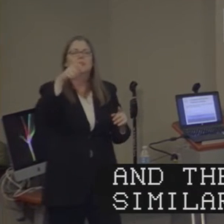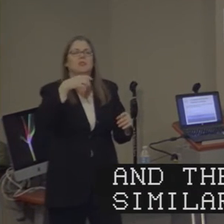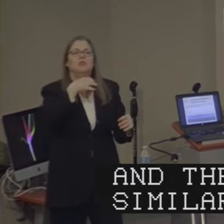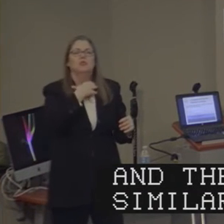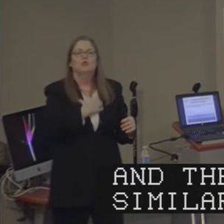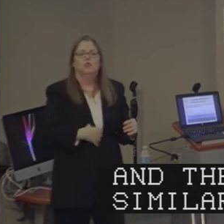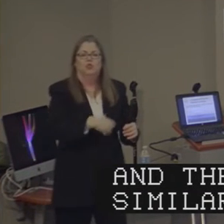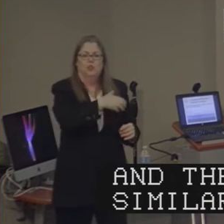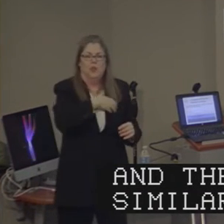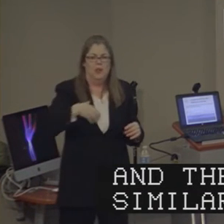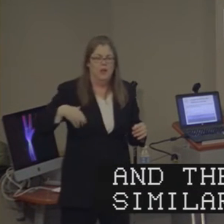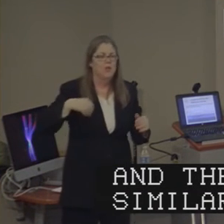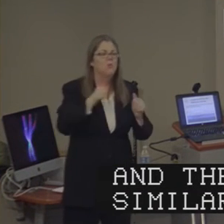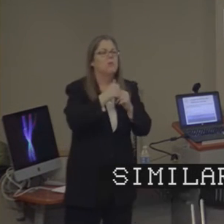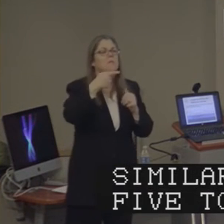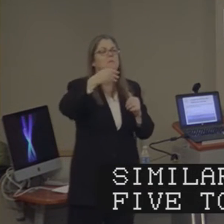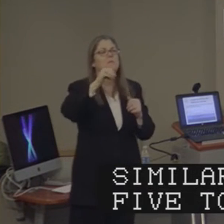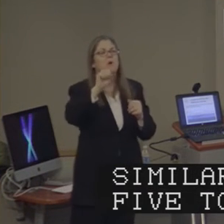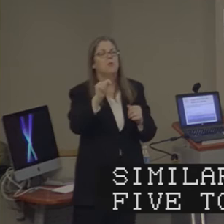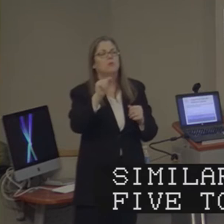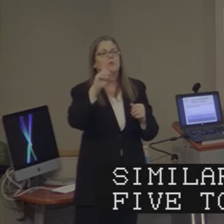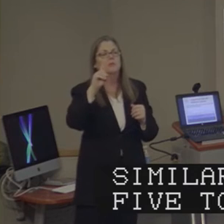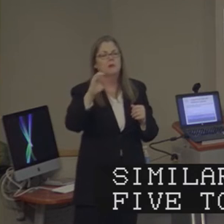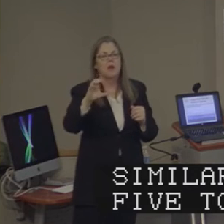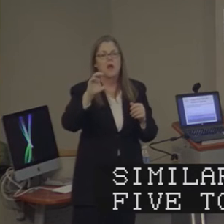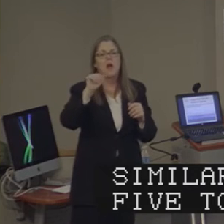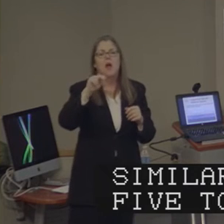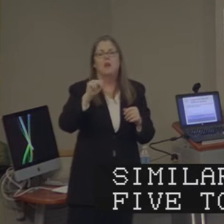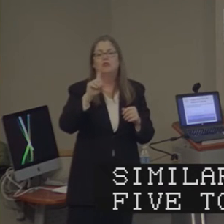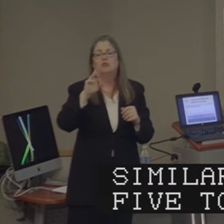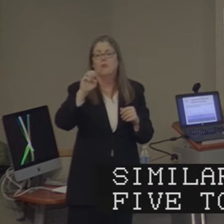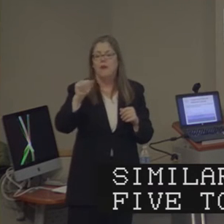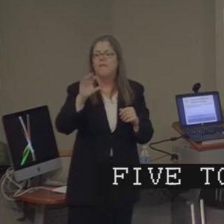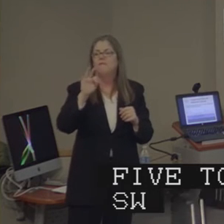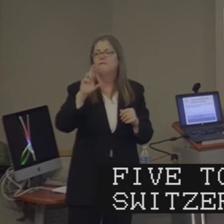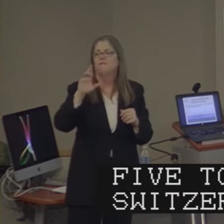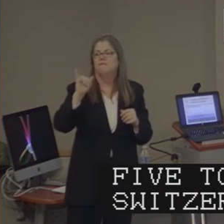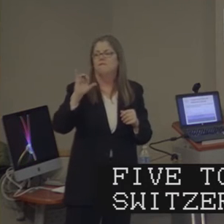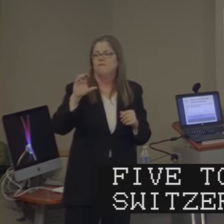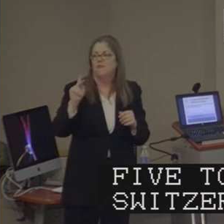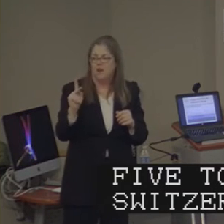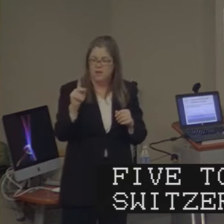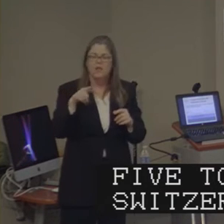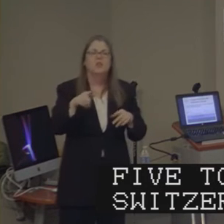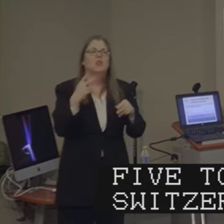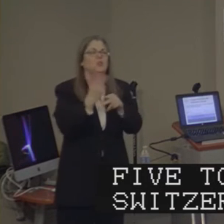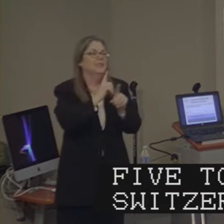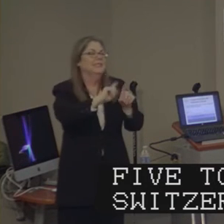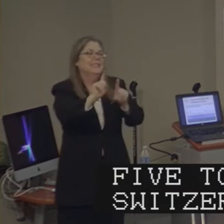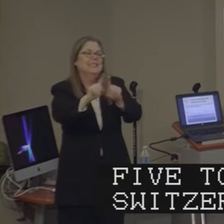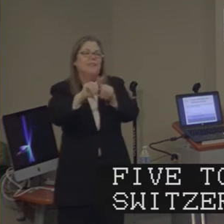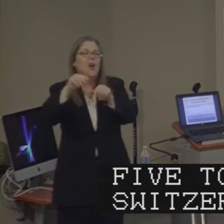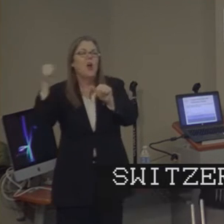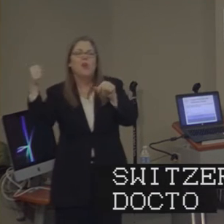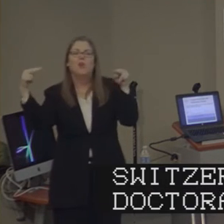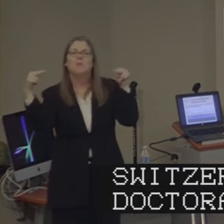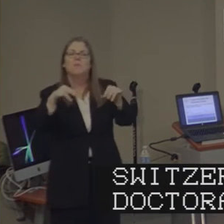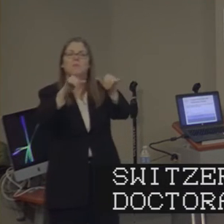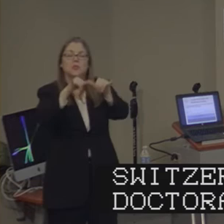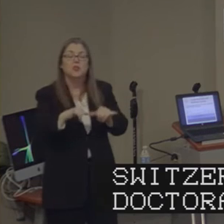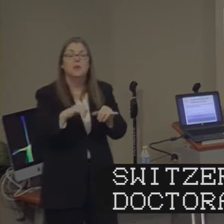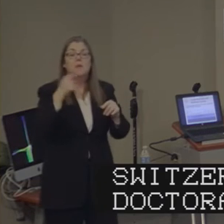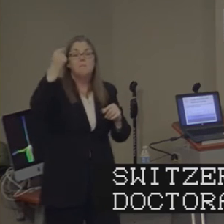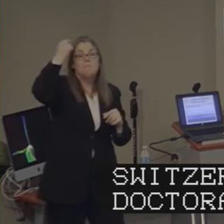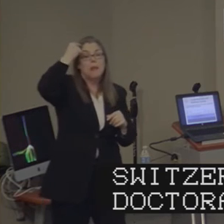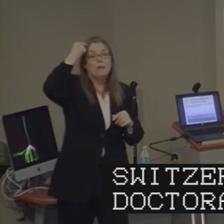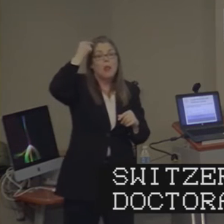former postdoctoral fellow of mine, Andrea Frick. And this used a variety of other measures. The mental number line showed